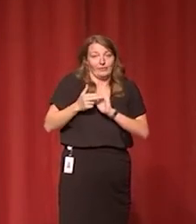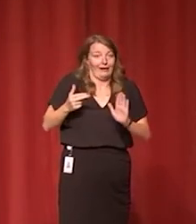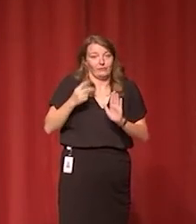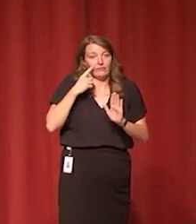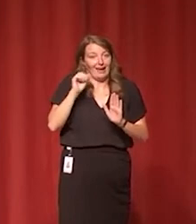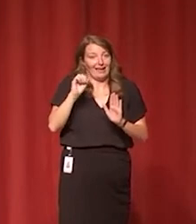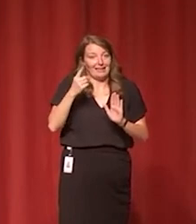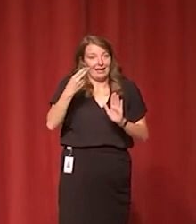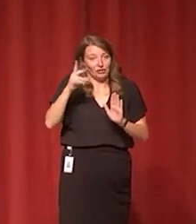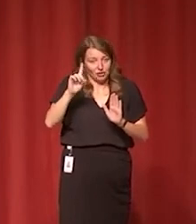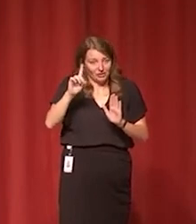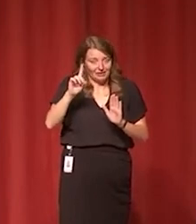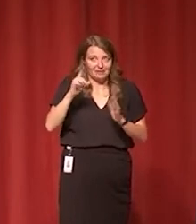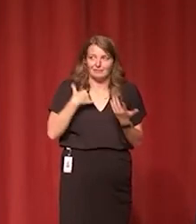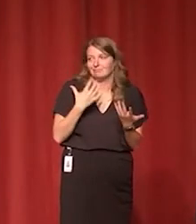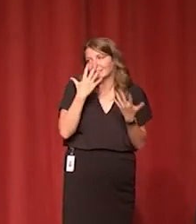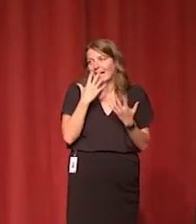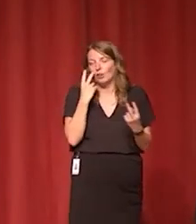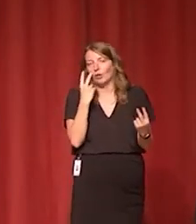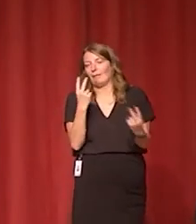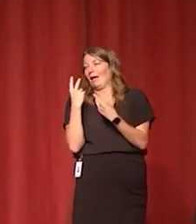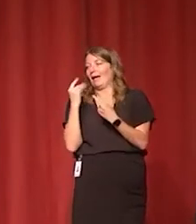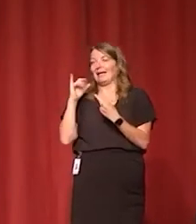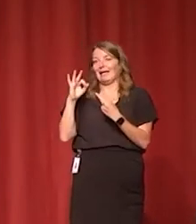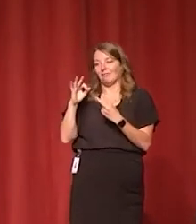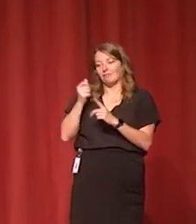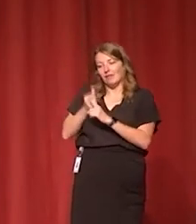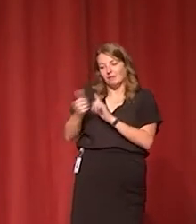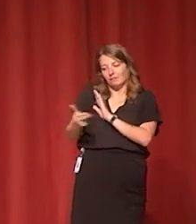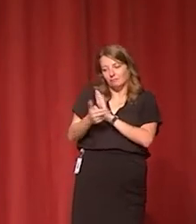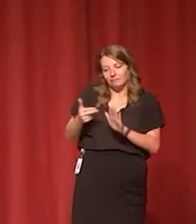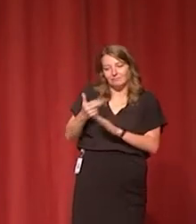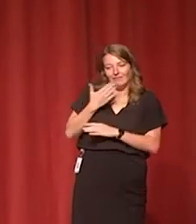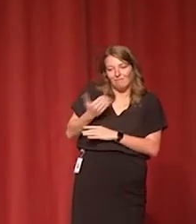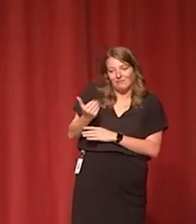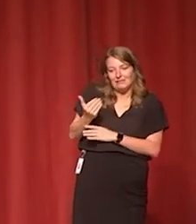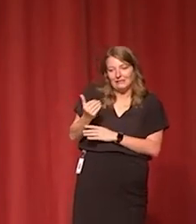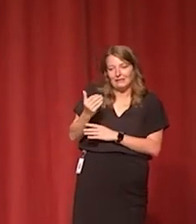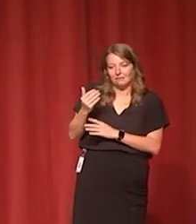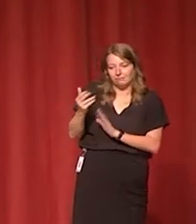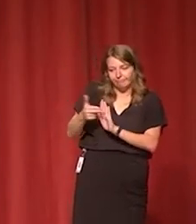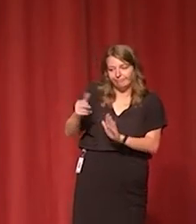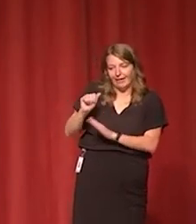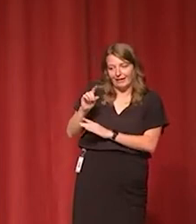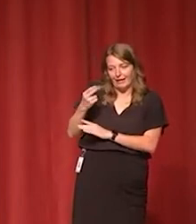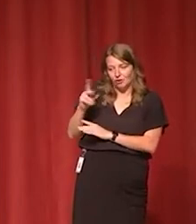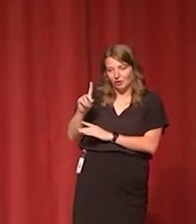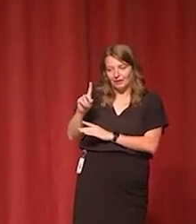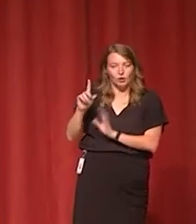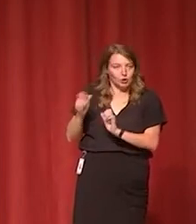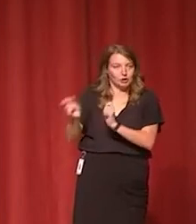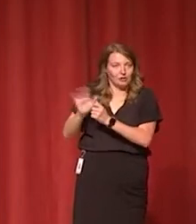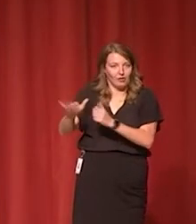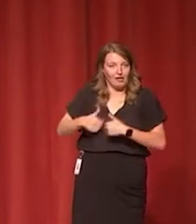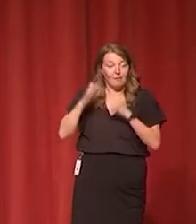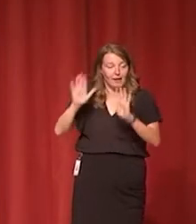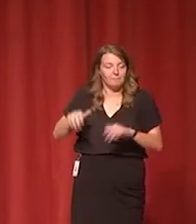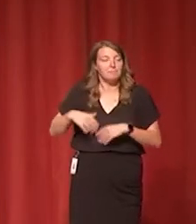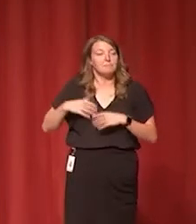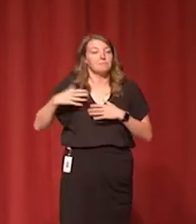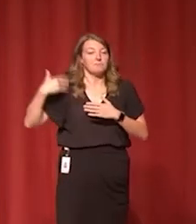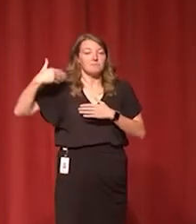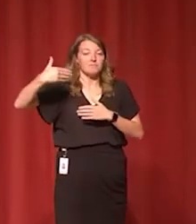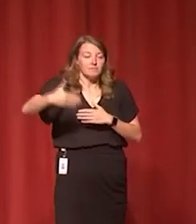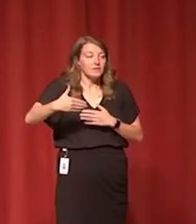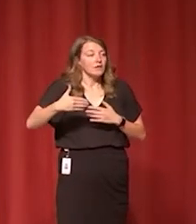would things look like if they had been treated at age 15 and 25 and so on with ADHD? But that doesn't automatically mean they'll